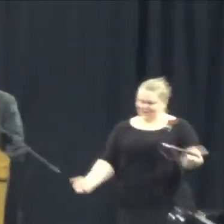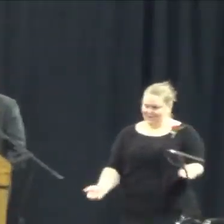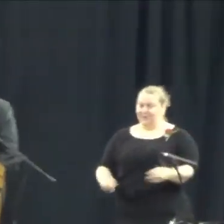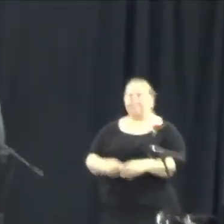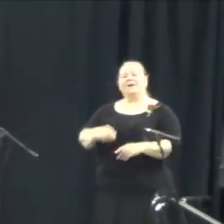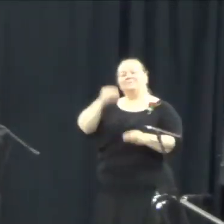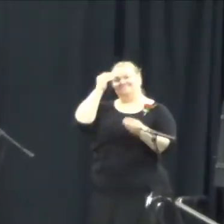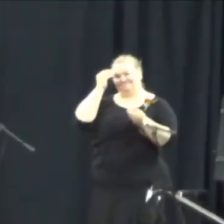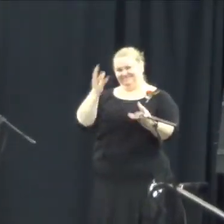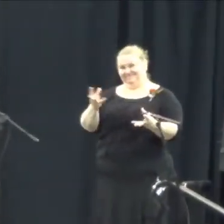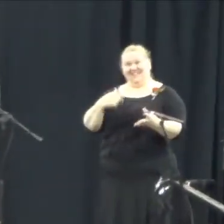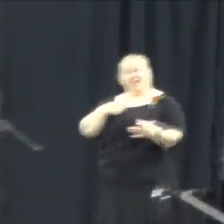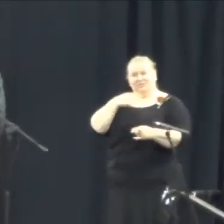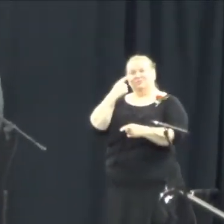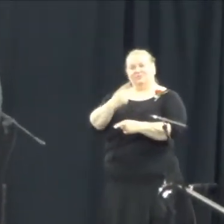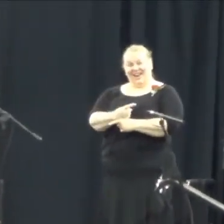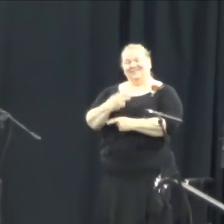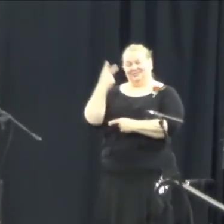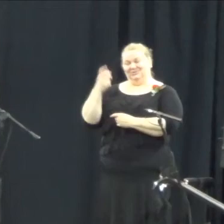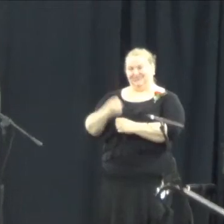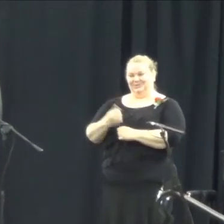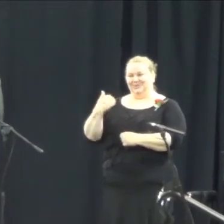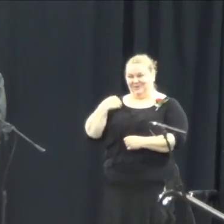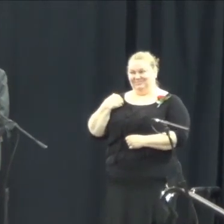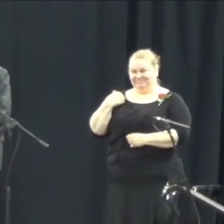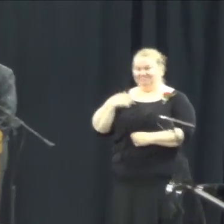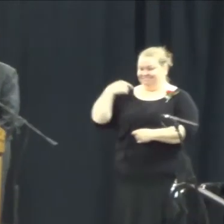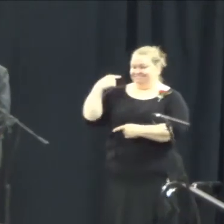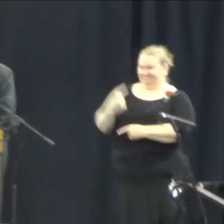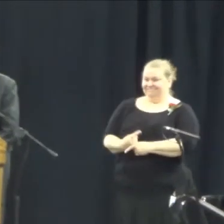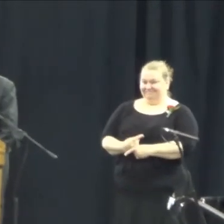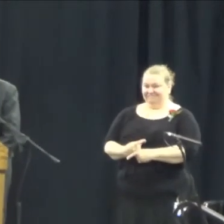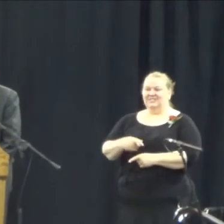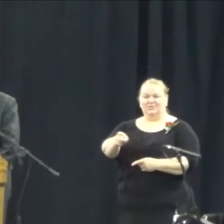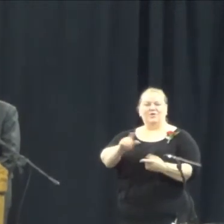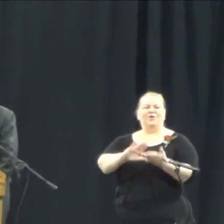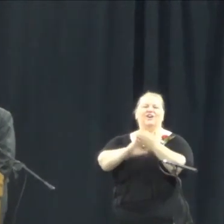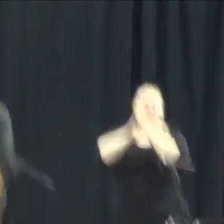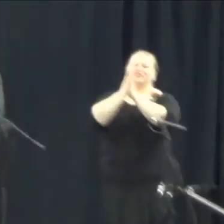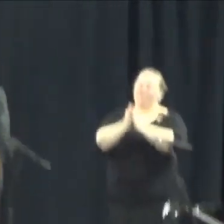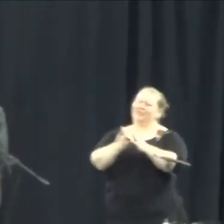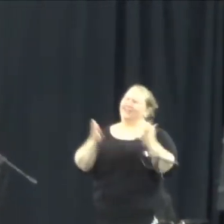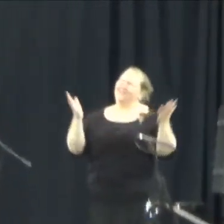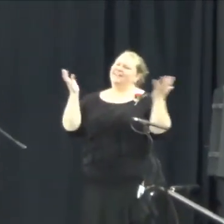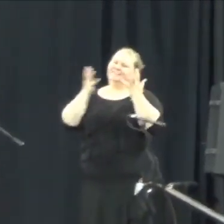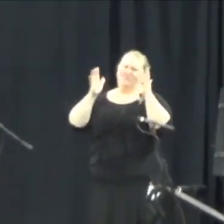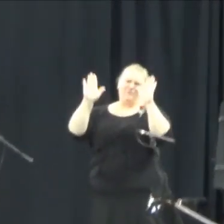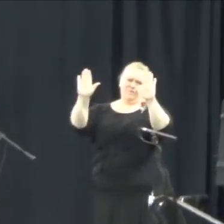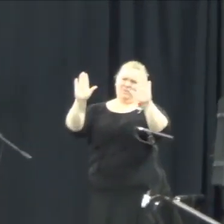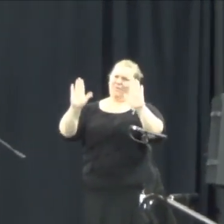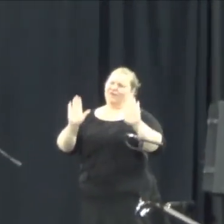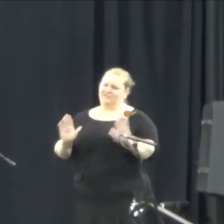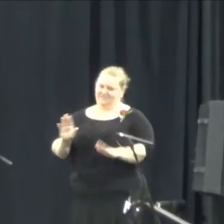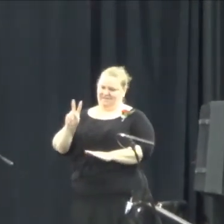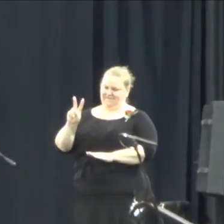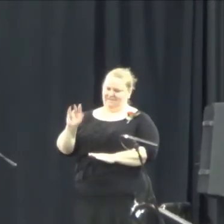to say that I was exactly right 2 years ago. And you have turned into an absolutely wonderful